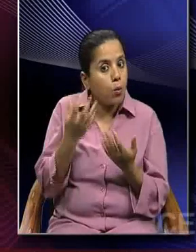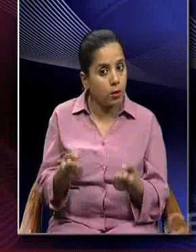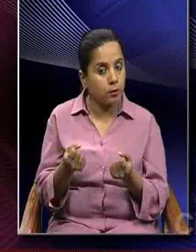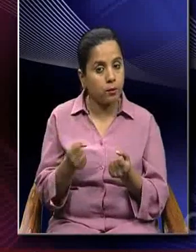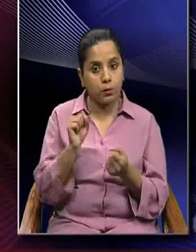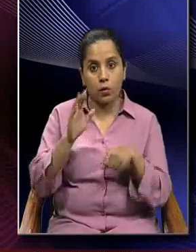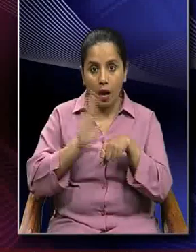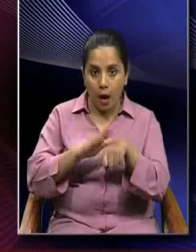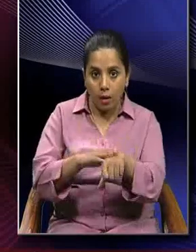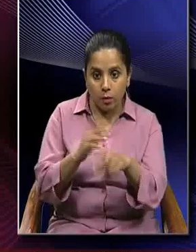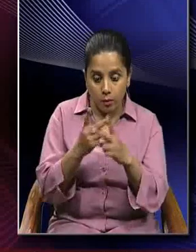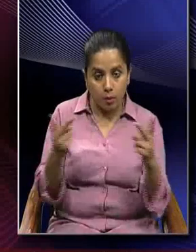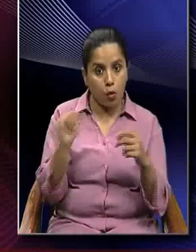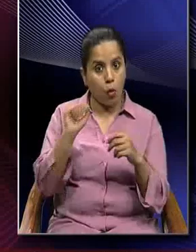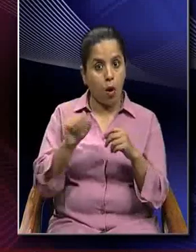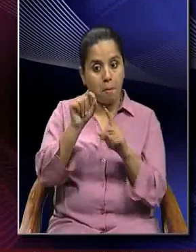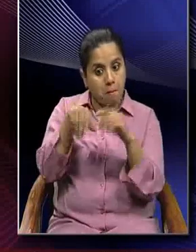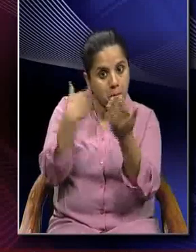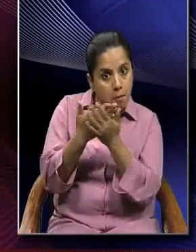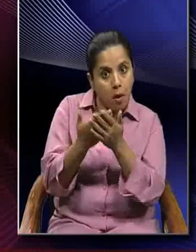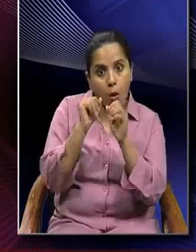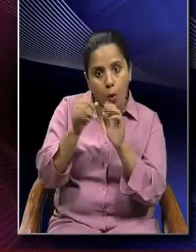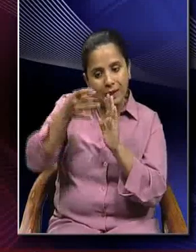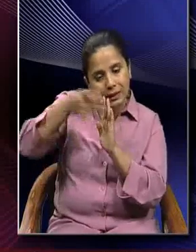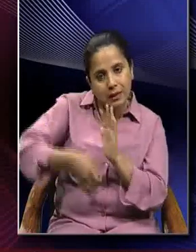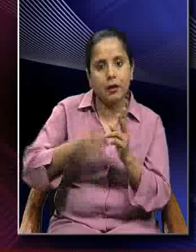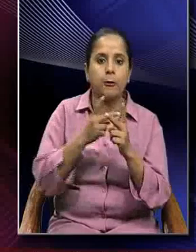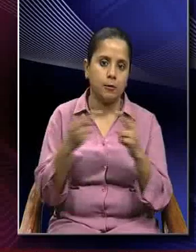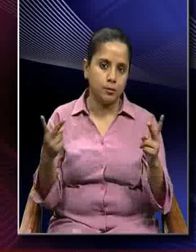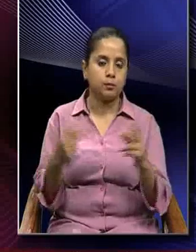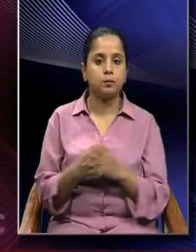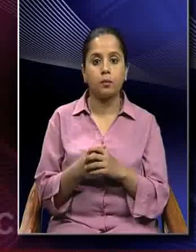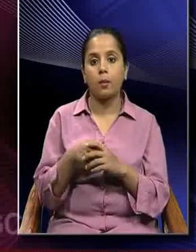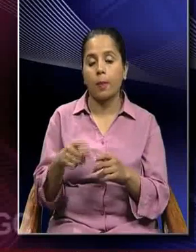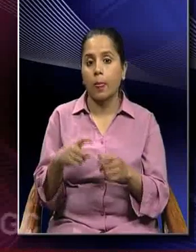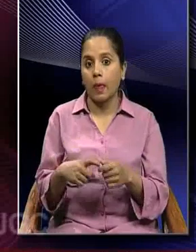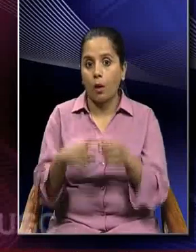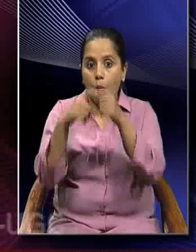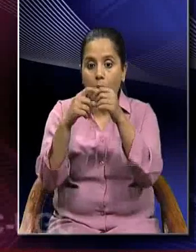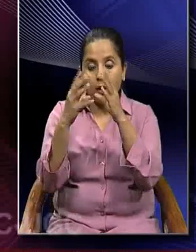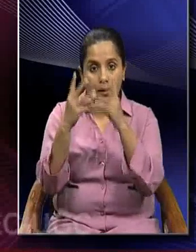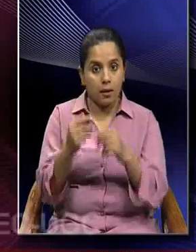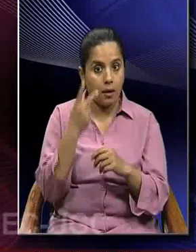the experiences of the participants in detail. Qualitative methods have